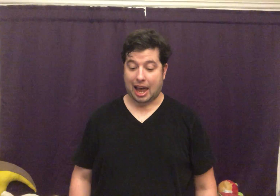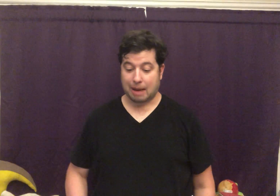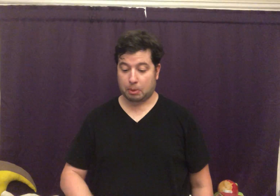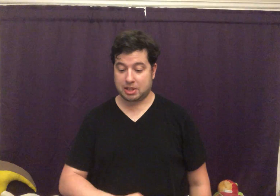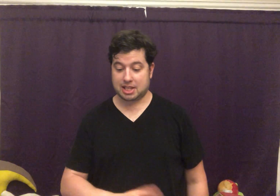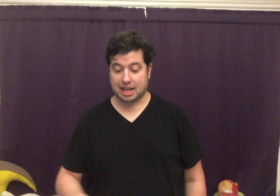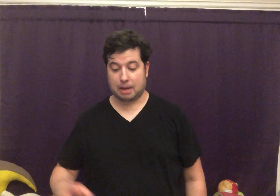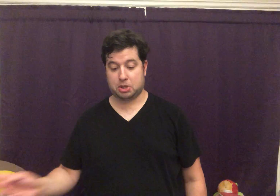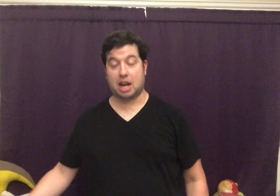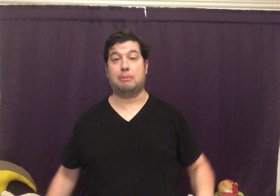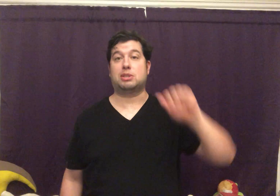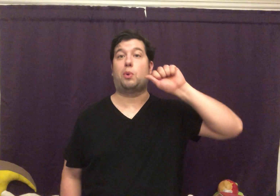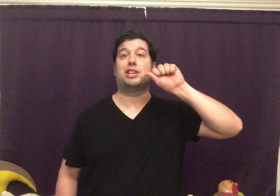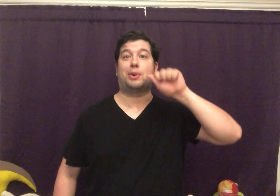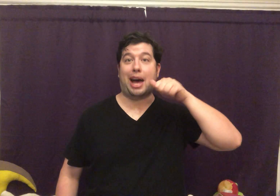Apple once a day keeps her enemies away. So apple,